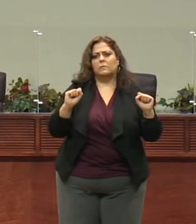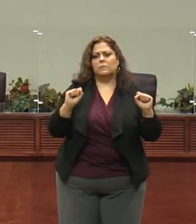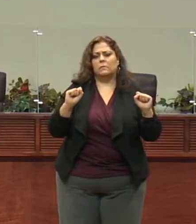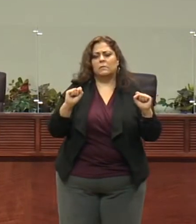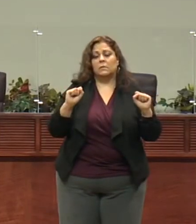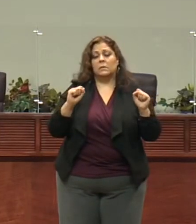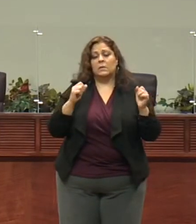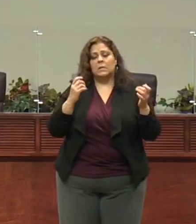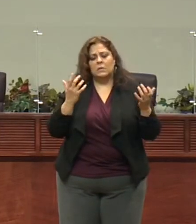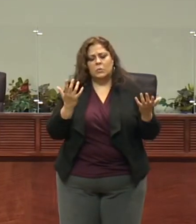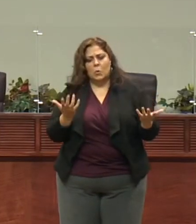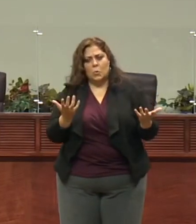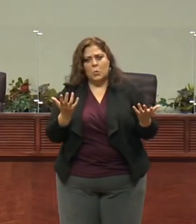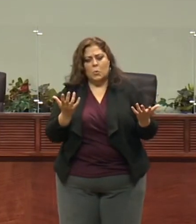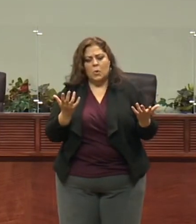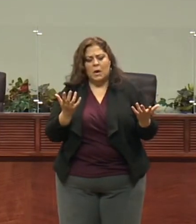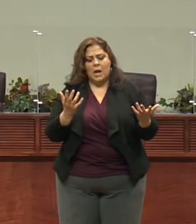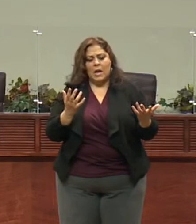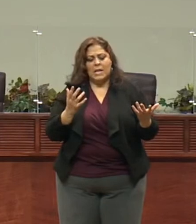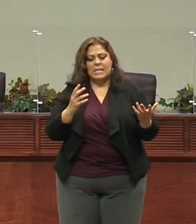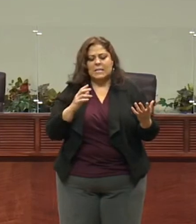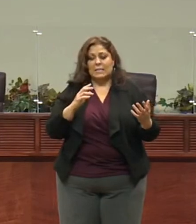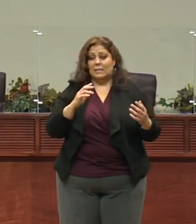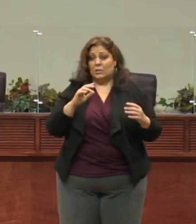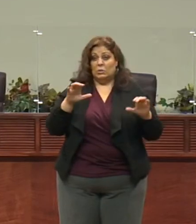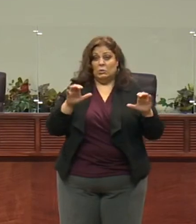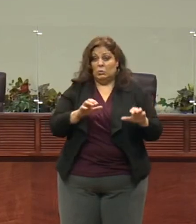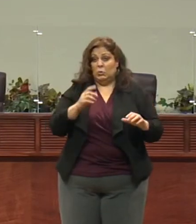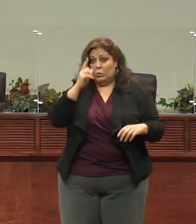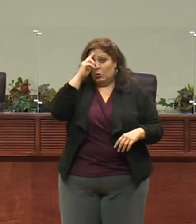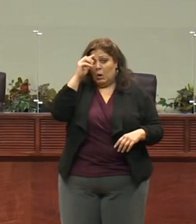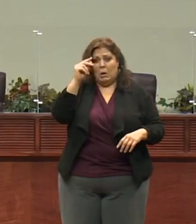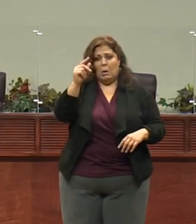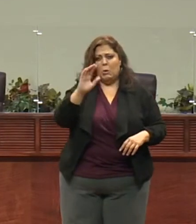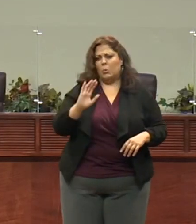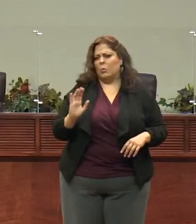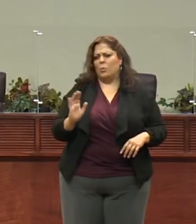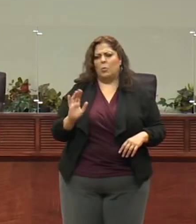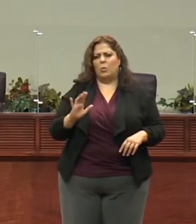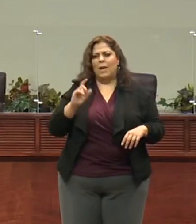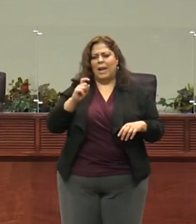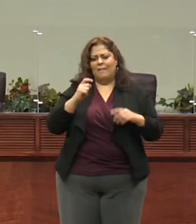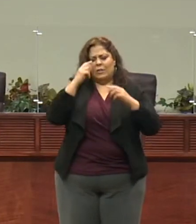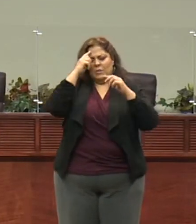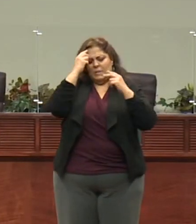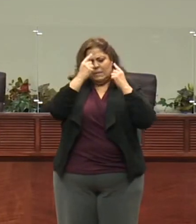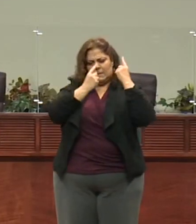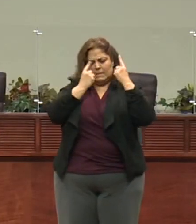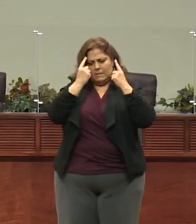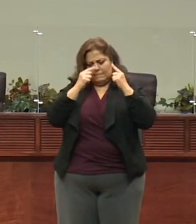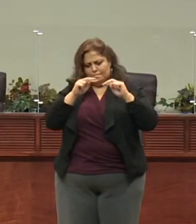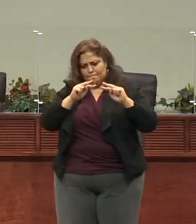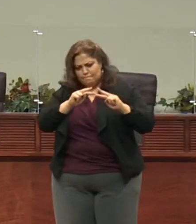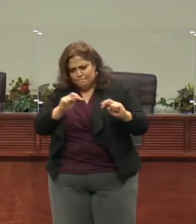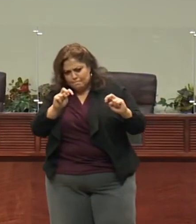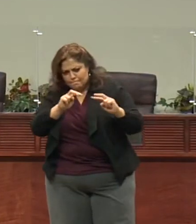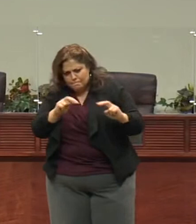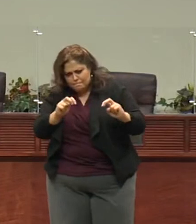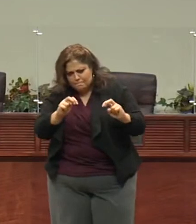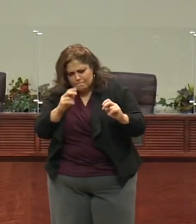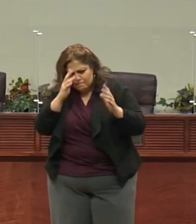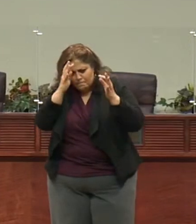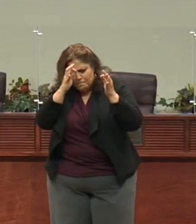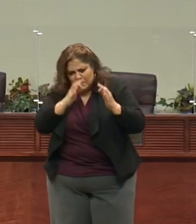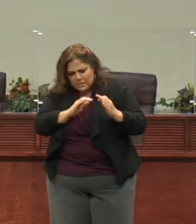done through deliberate thought, and we're going to continue to do that in this process. So I was hopeful